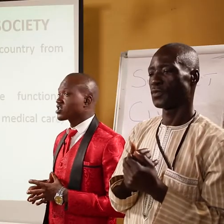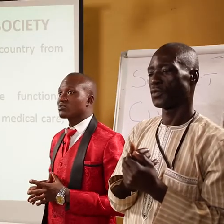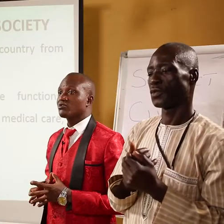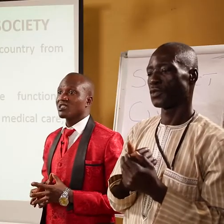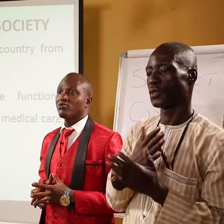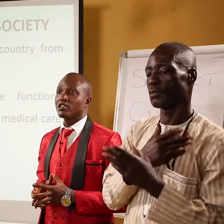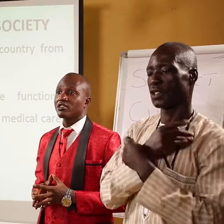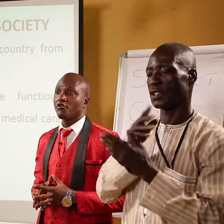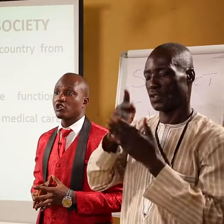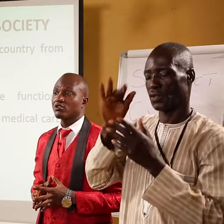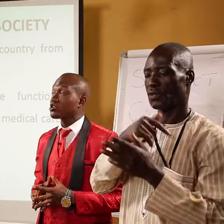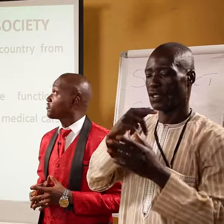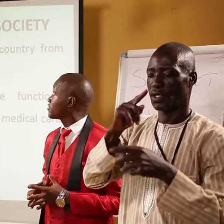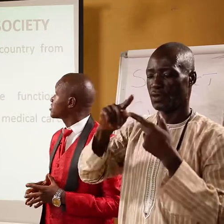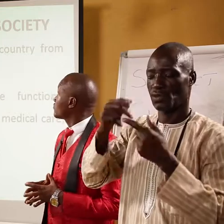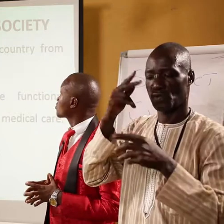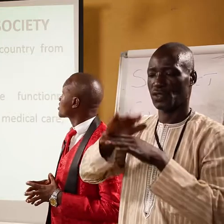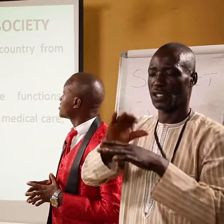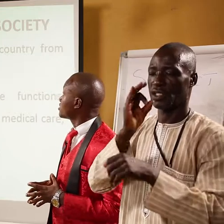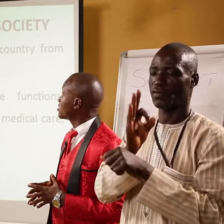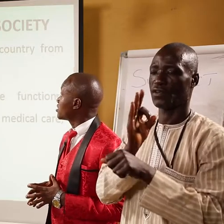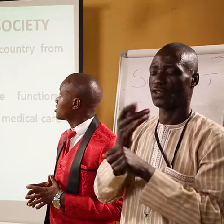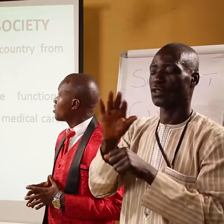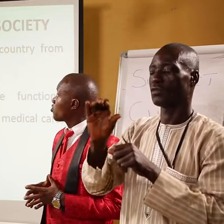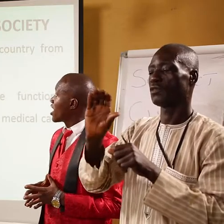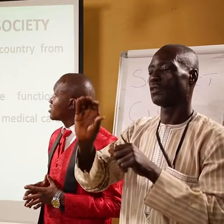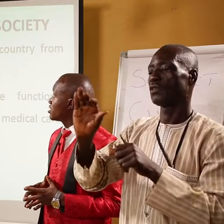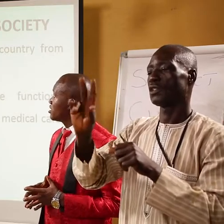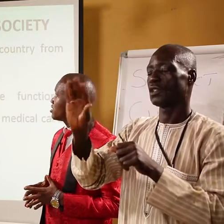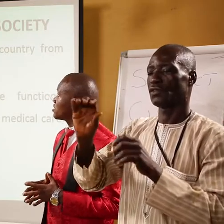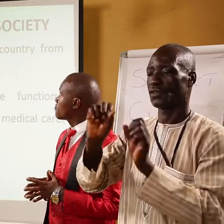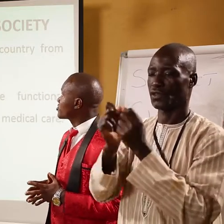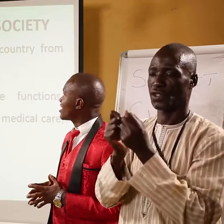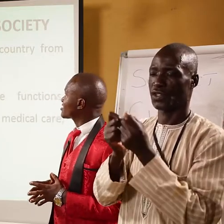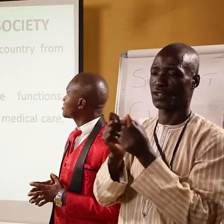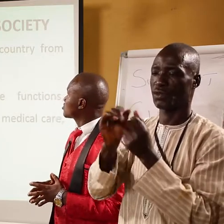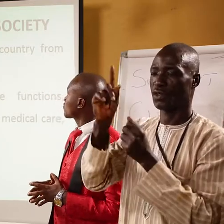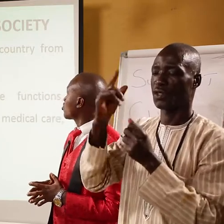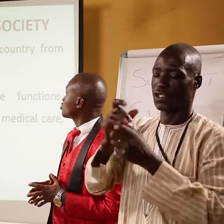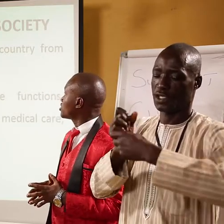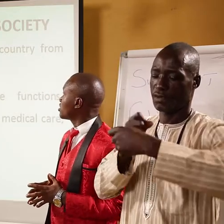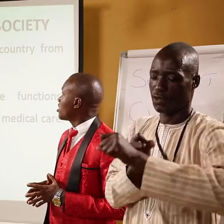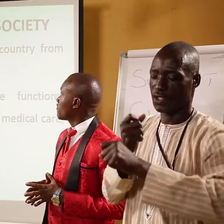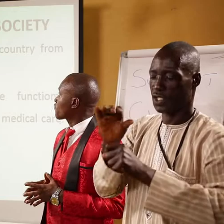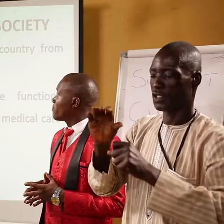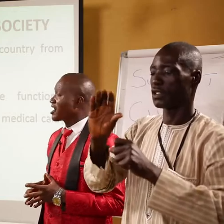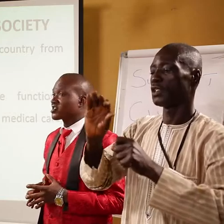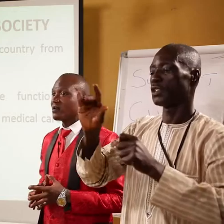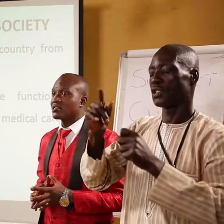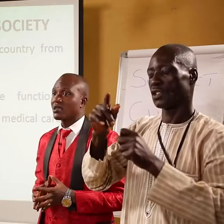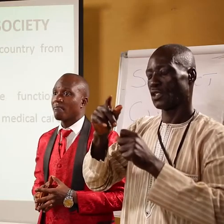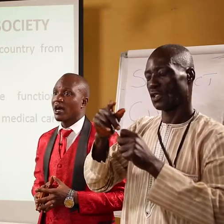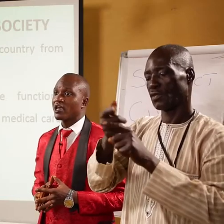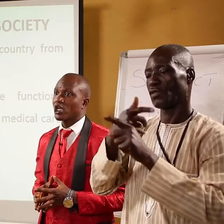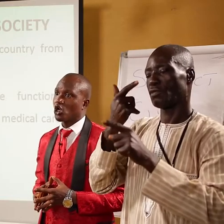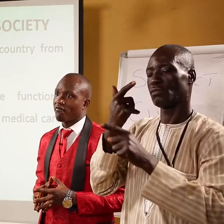My dear students, we shall be looking at the functions of civil society. 1, they protect citizens of the country from